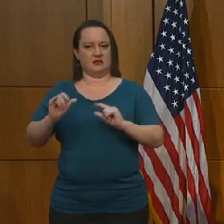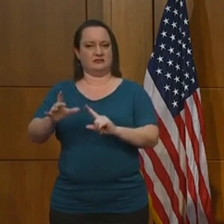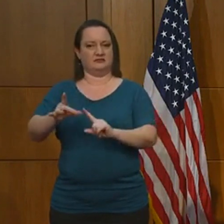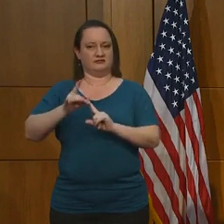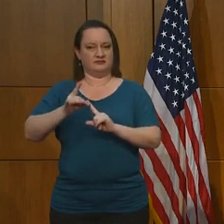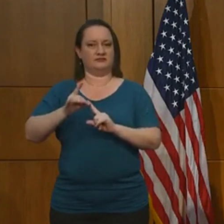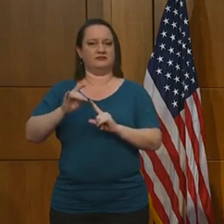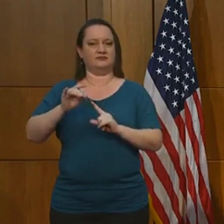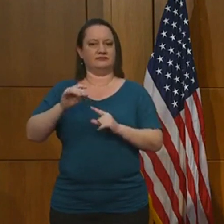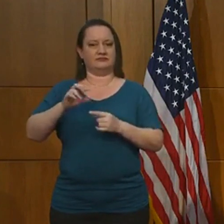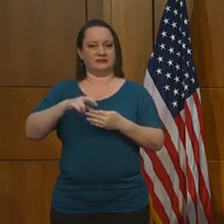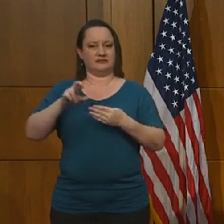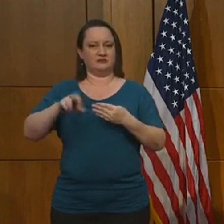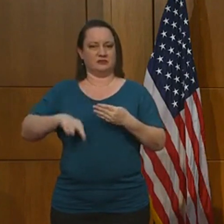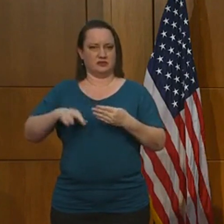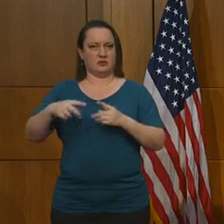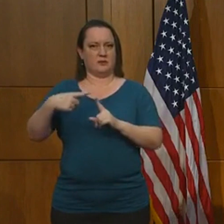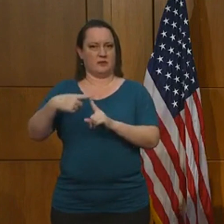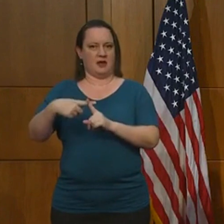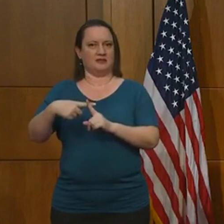All right, thank you.